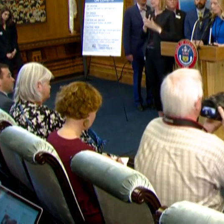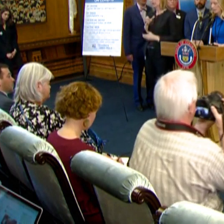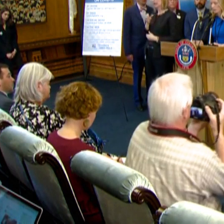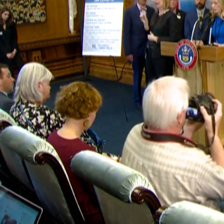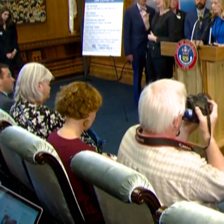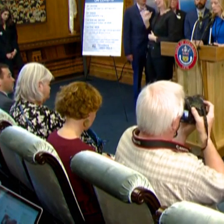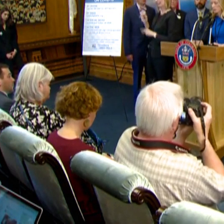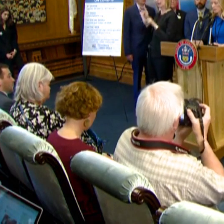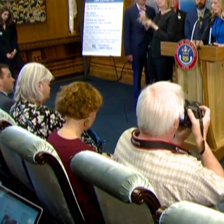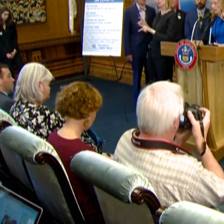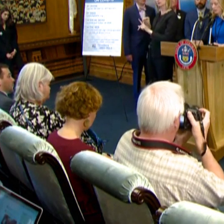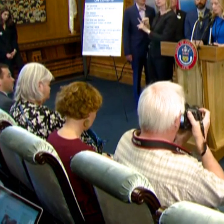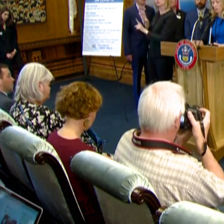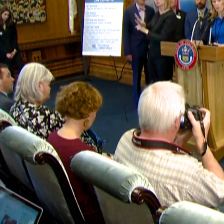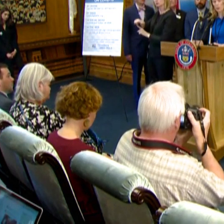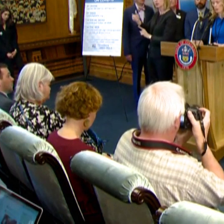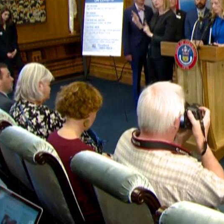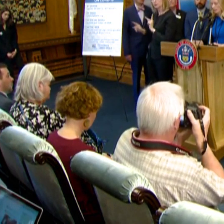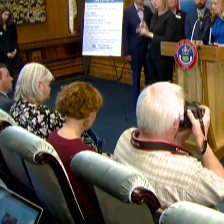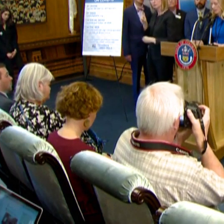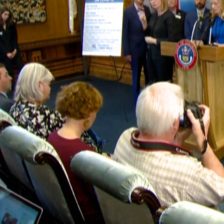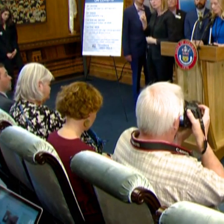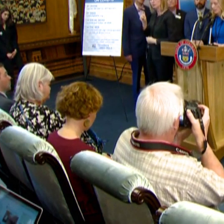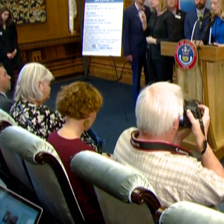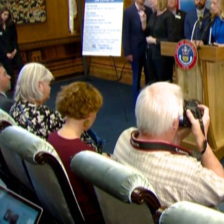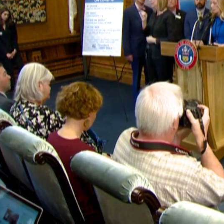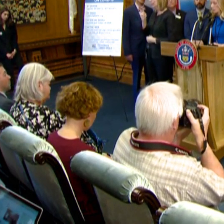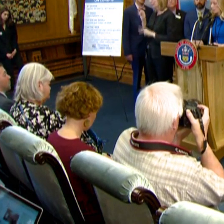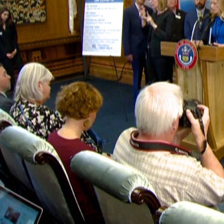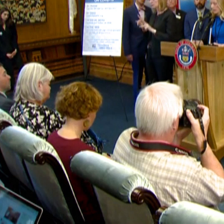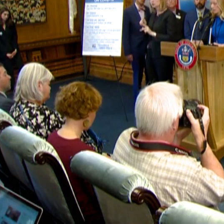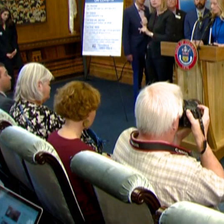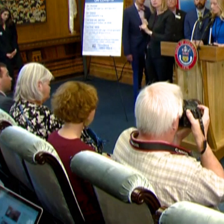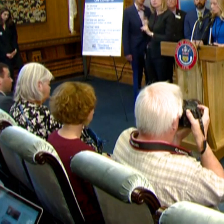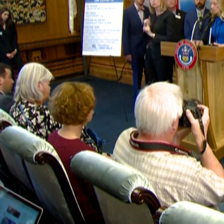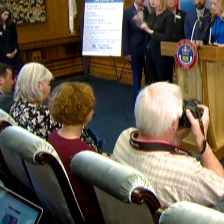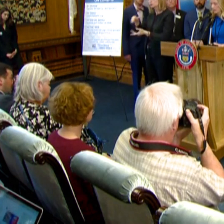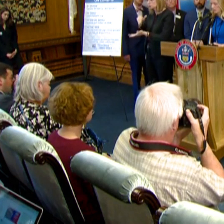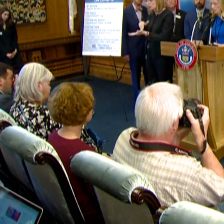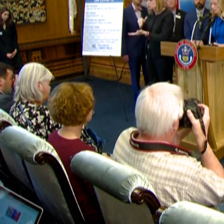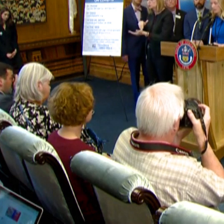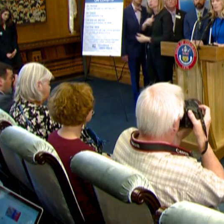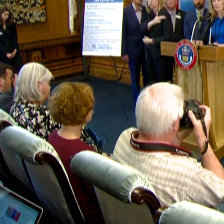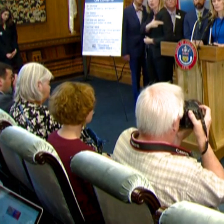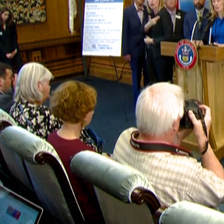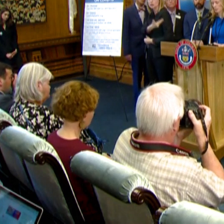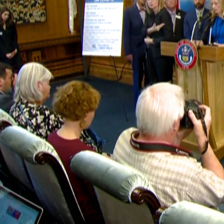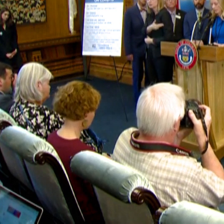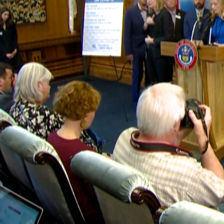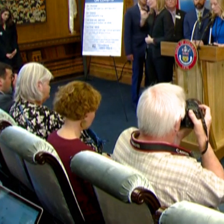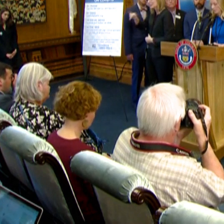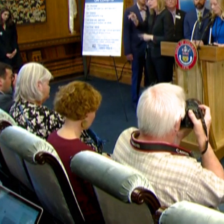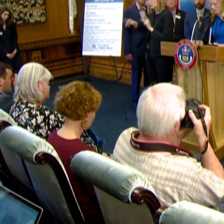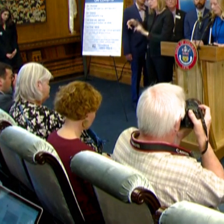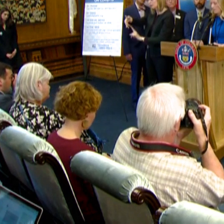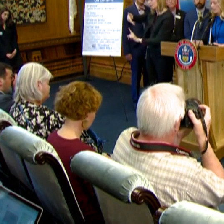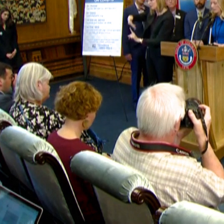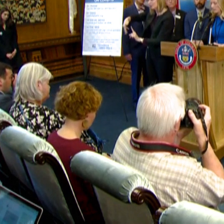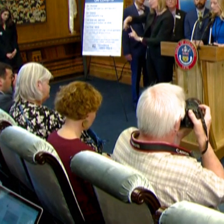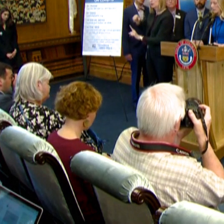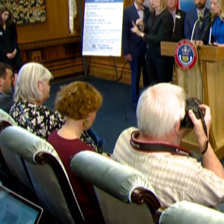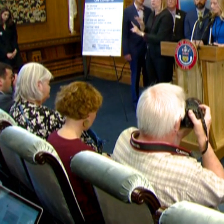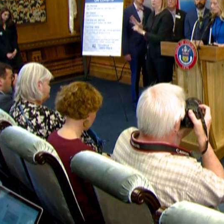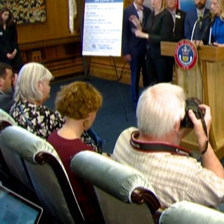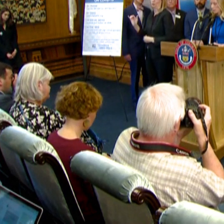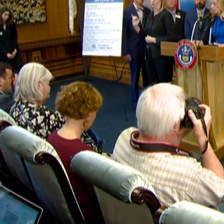example, if they went to the hospital or a public space, and we will notify people who have been exposed to the best of our ability.